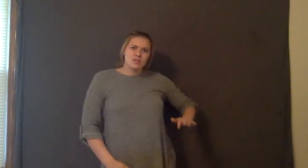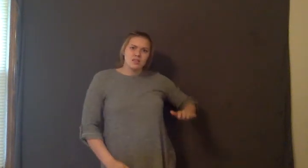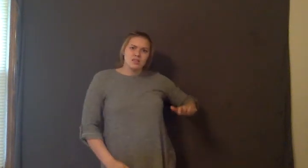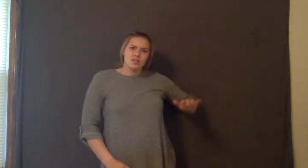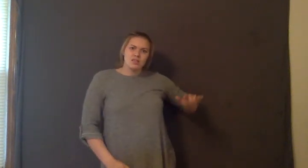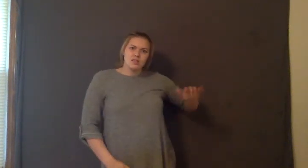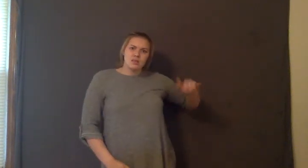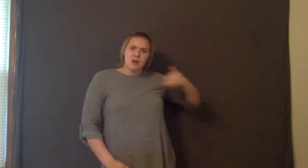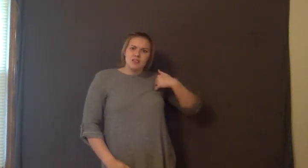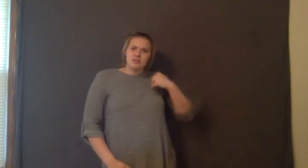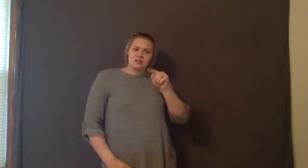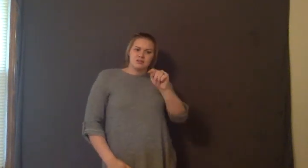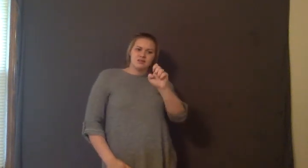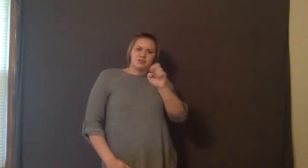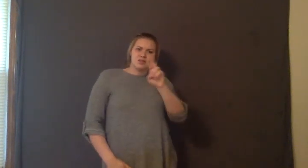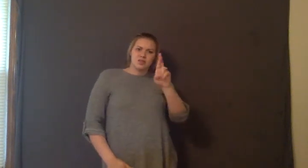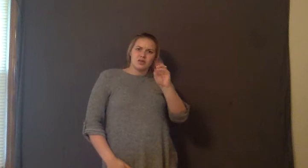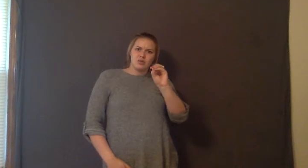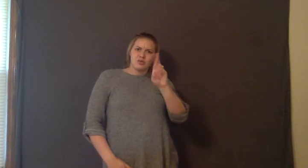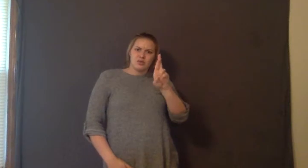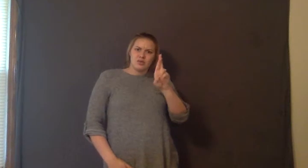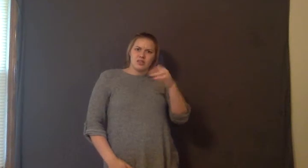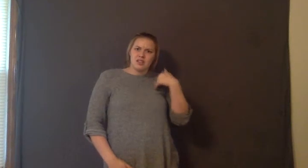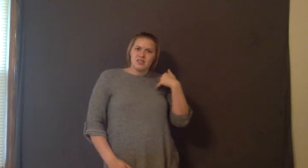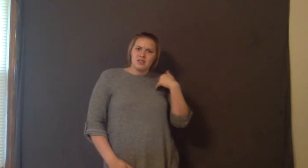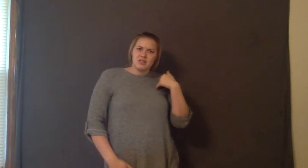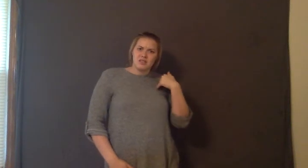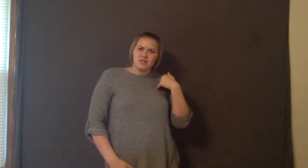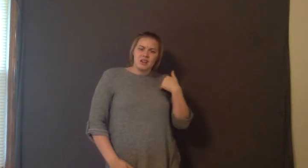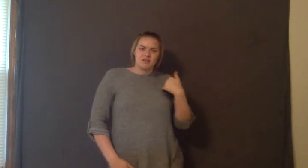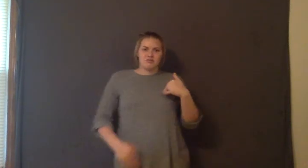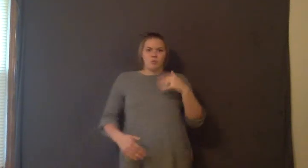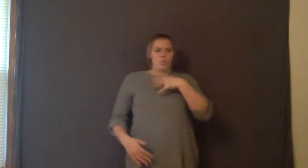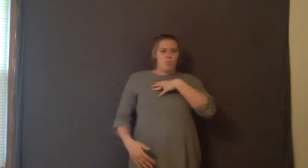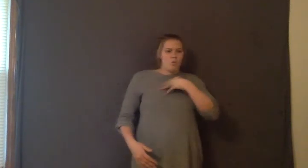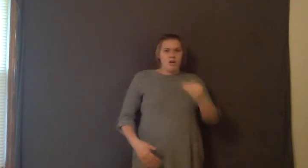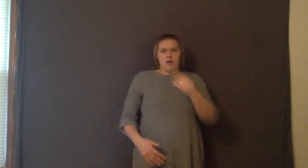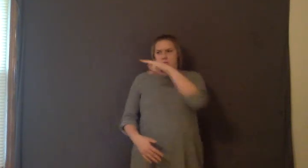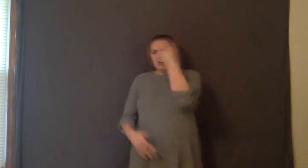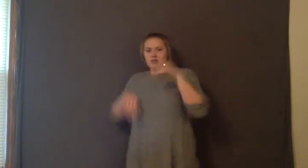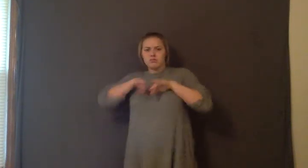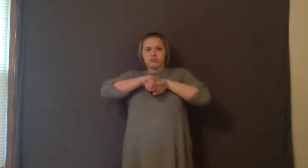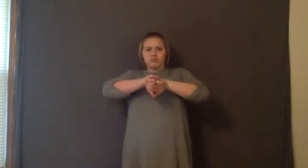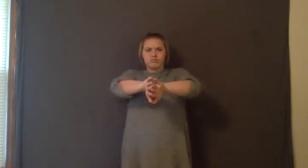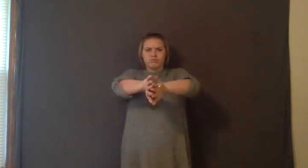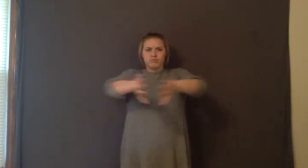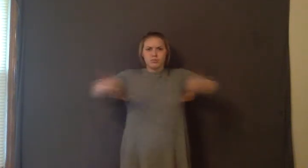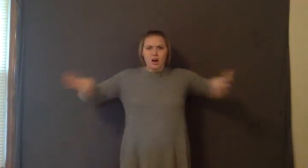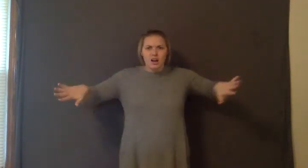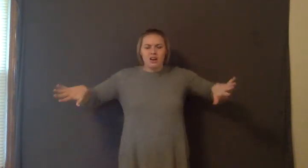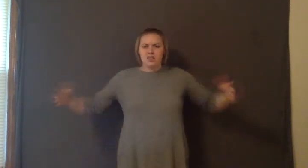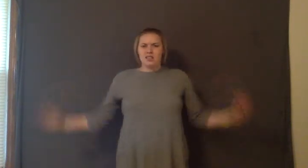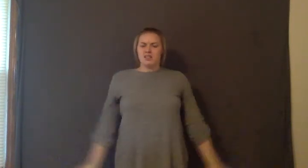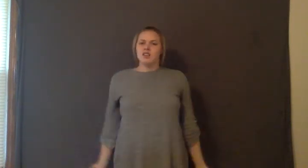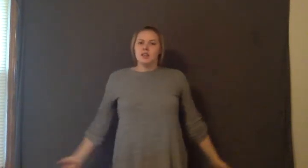terrorism, was followed by segregation, decades of racial subordination and apartheid. And